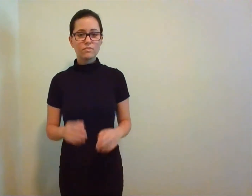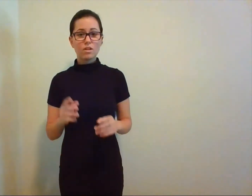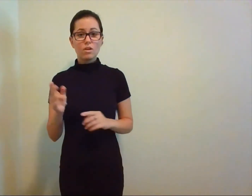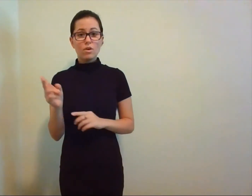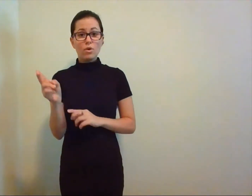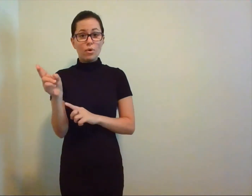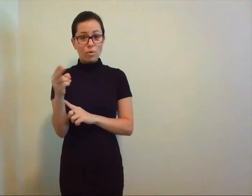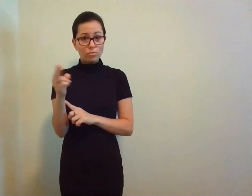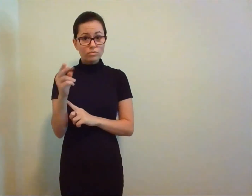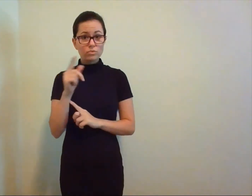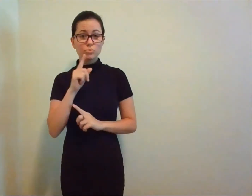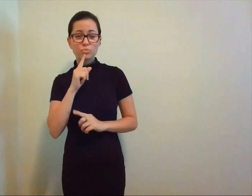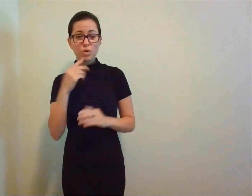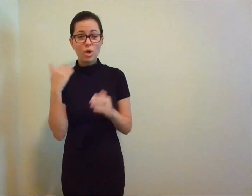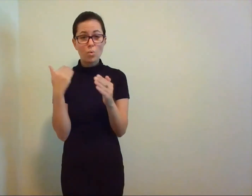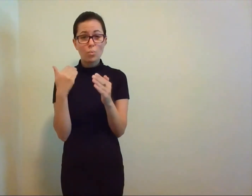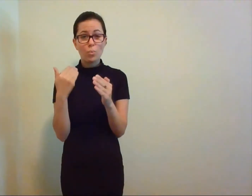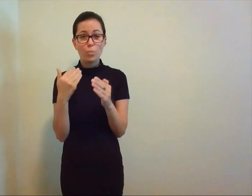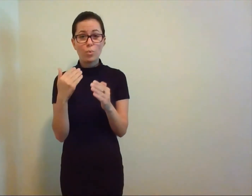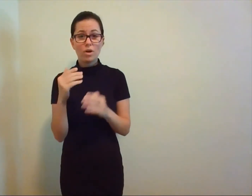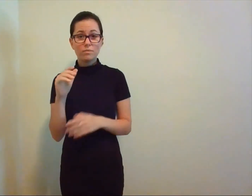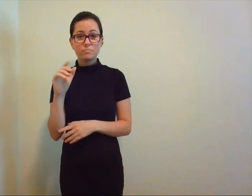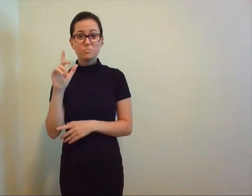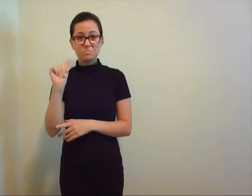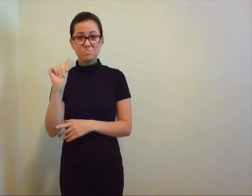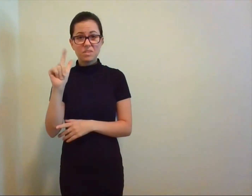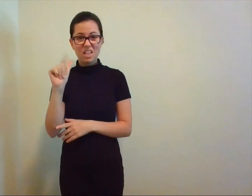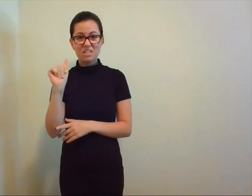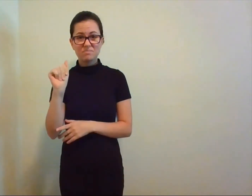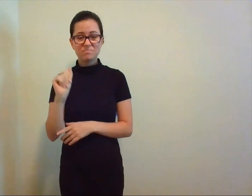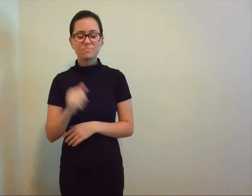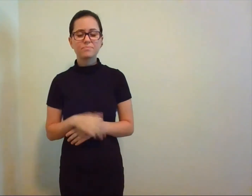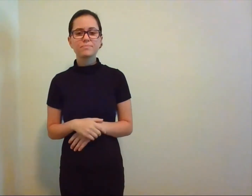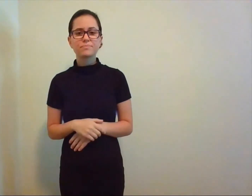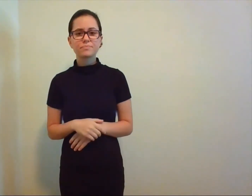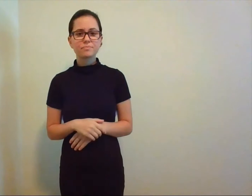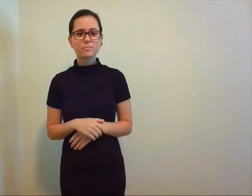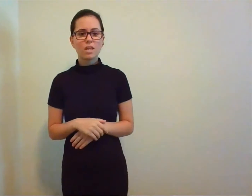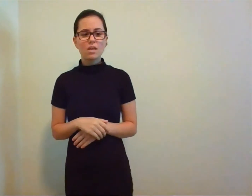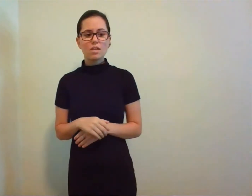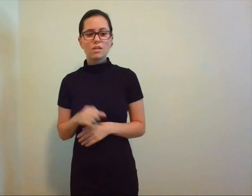Spotting kind of place. Hot spot. I pull up in my car to have them